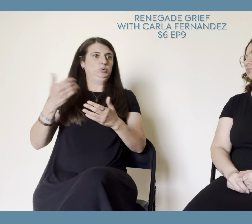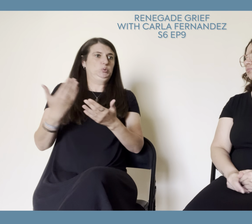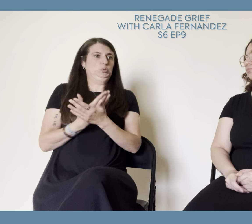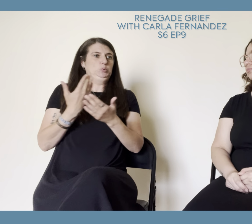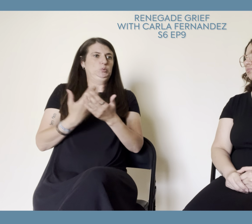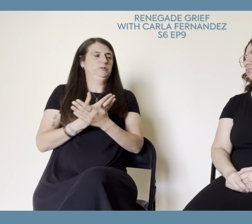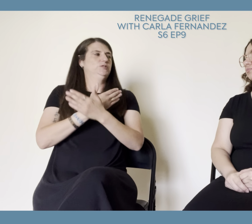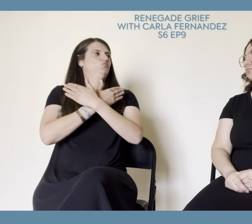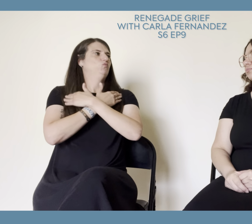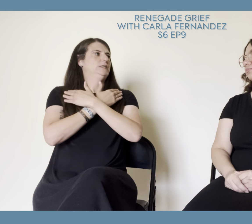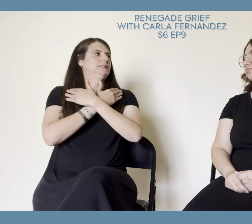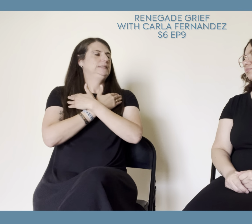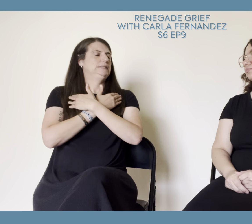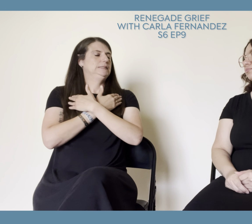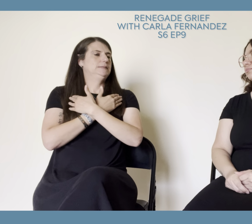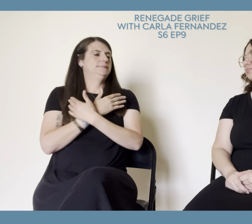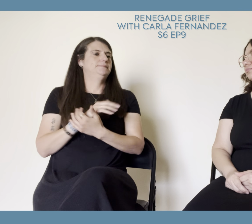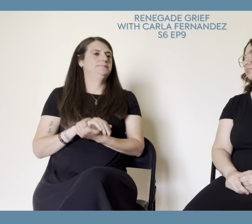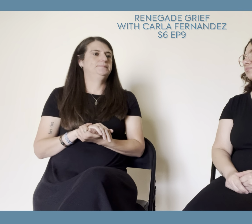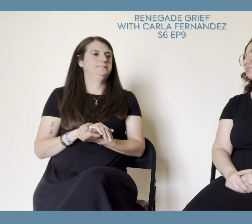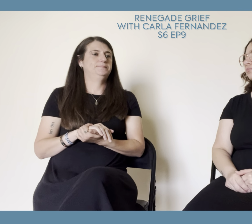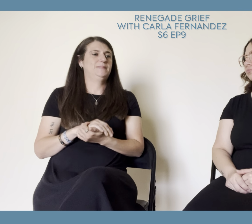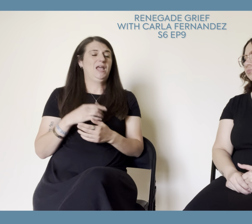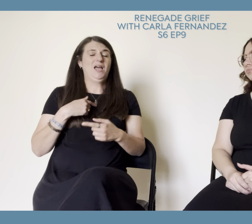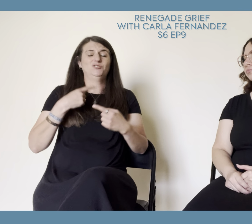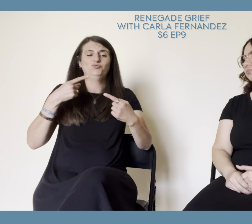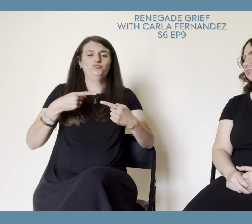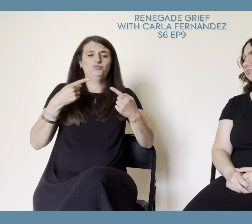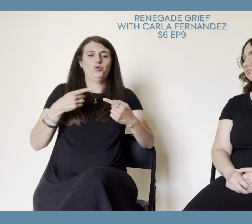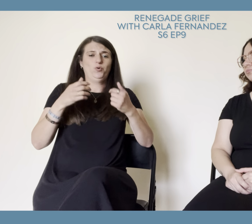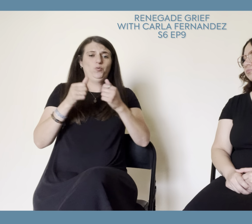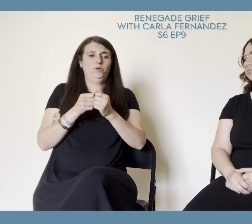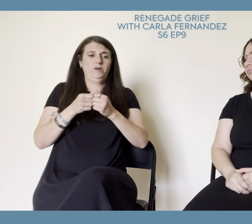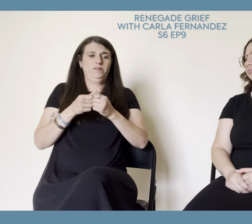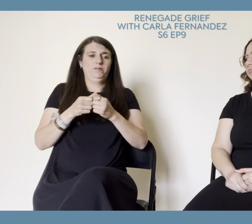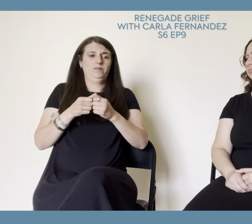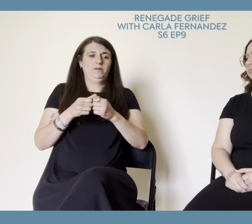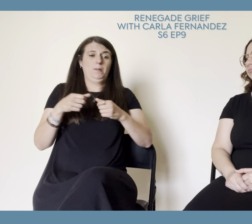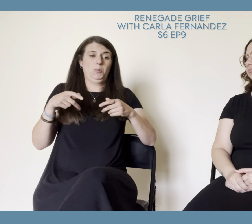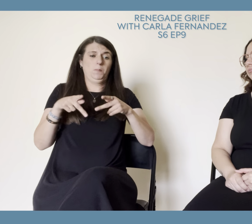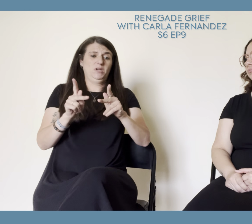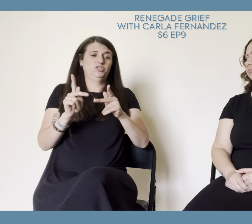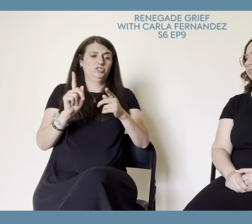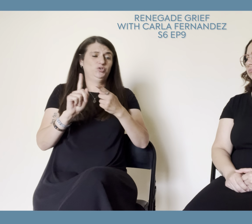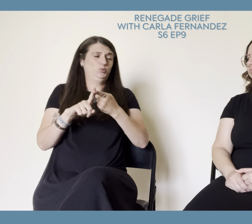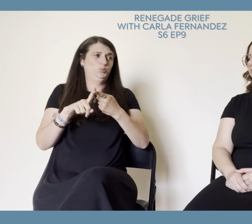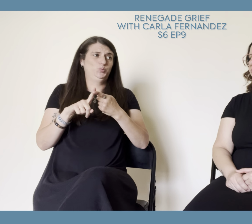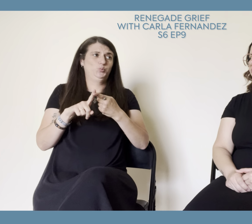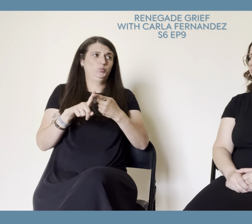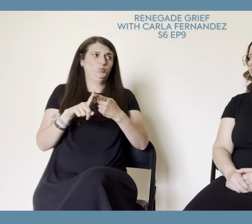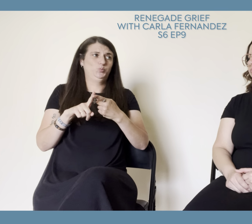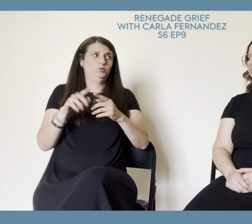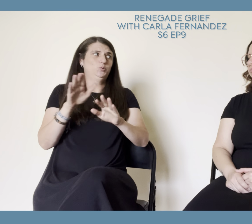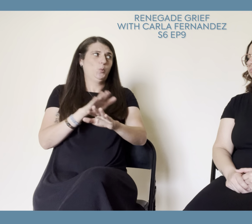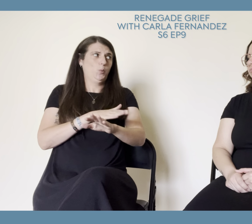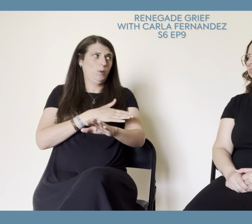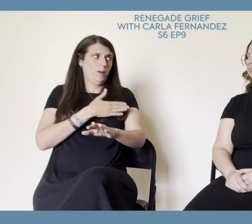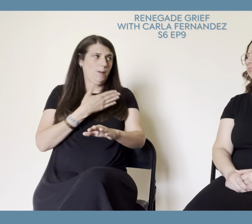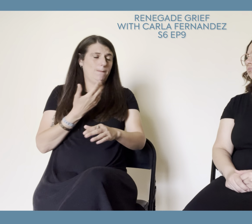resting. I struggle with giving myself permission to actually slow down. I have to do a lot of work within